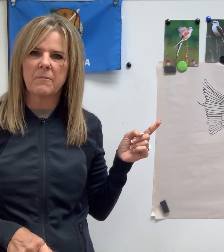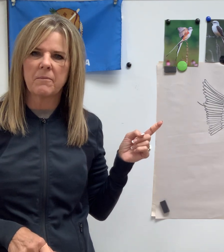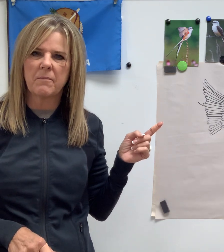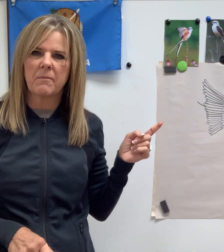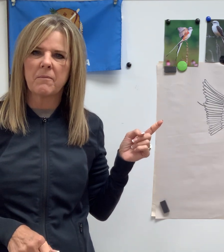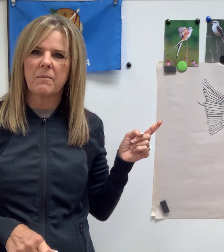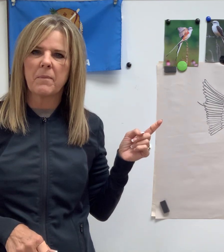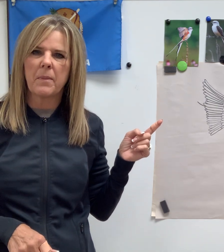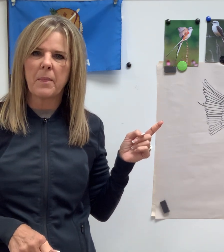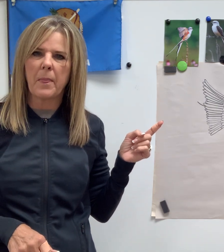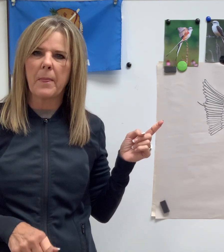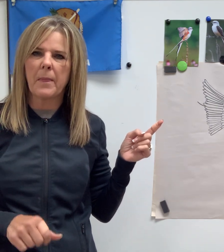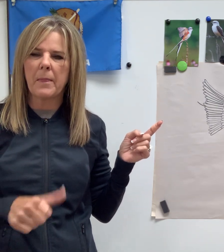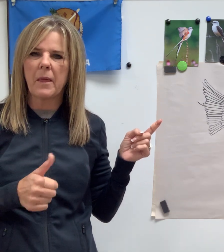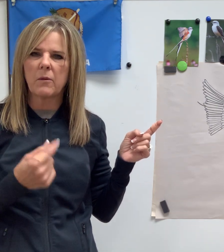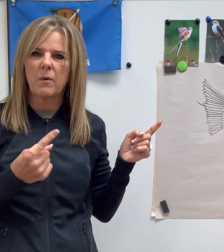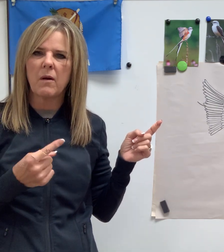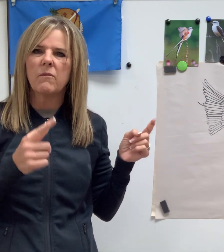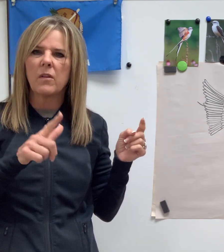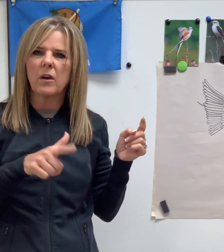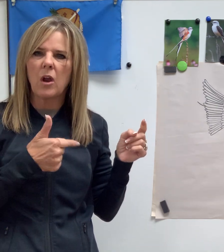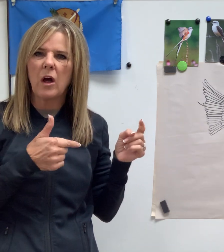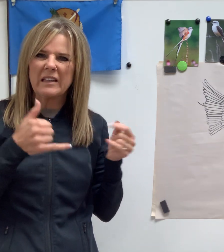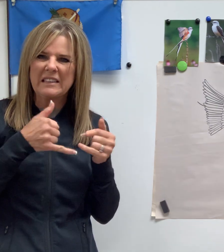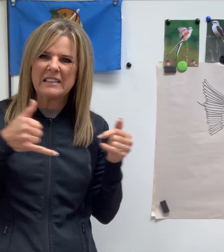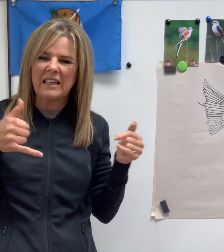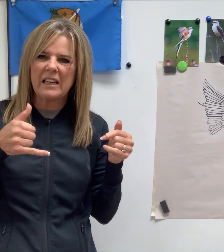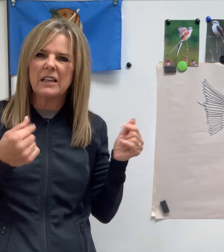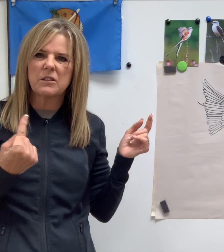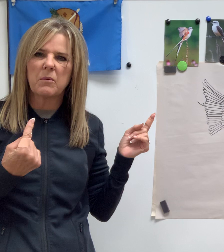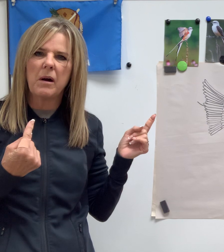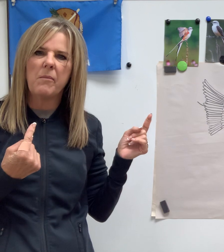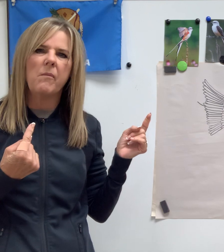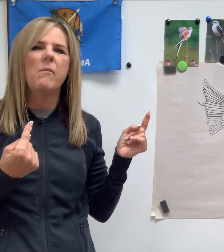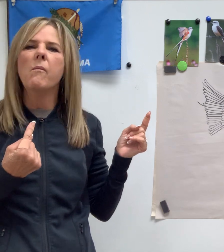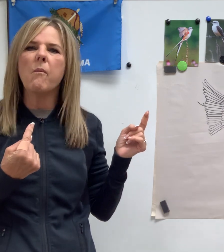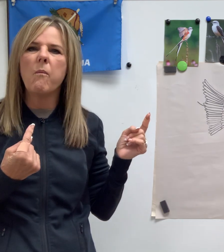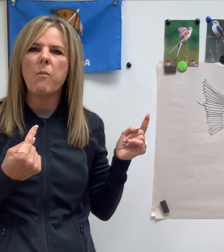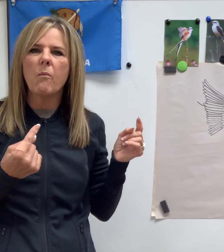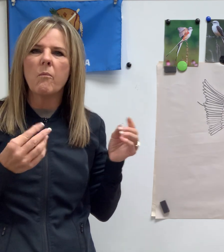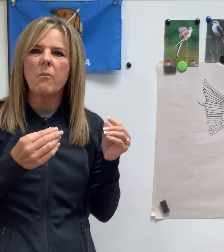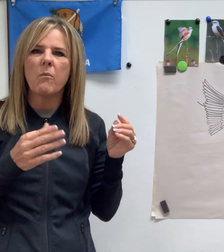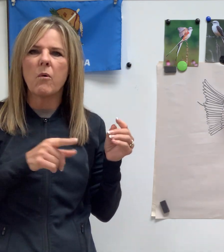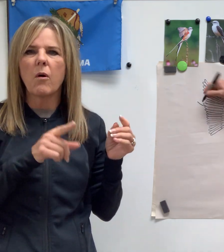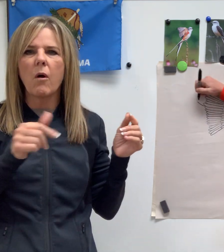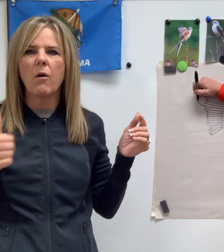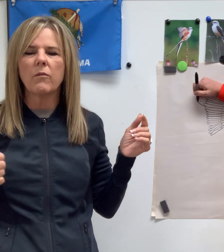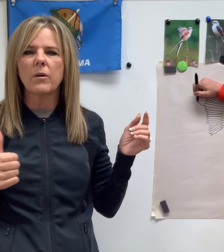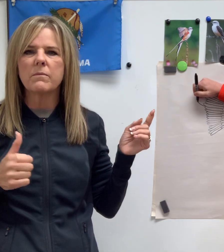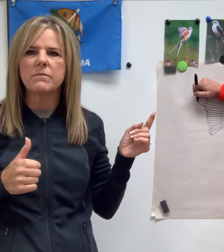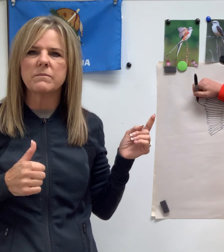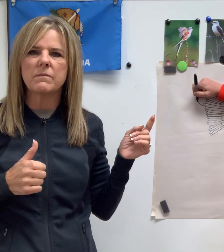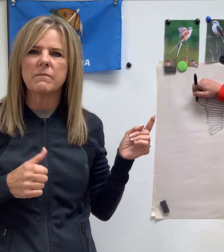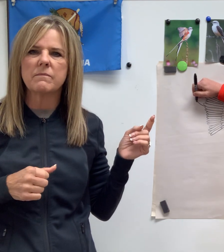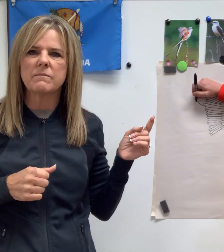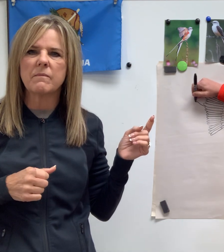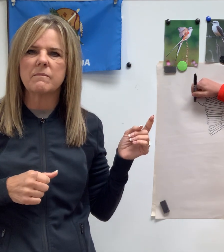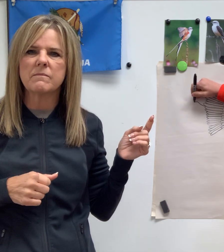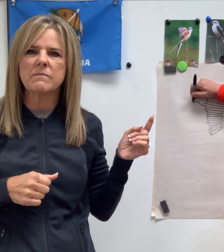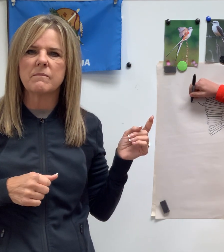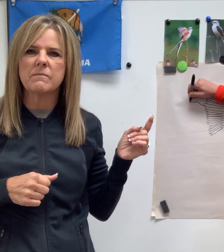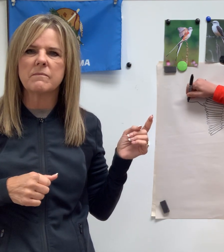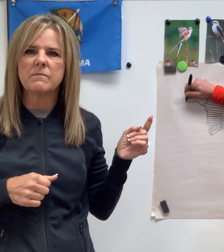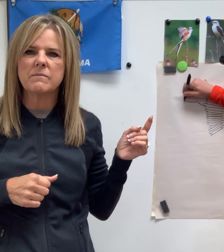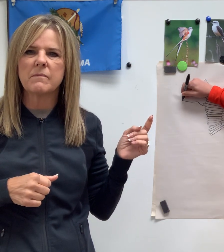make another slanted line for that longest, skinniest feather. We're going to slant it more straight over. So watch, I'm going to make